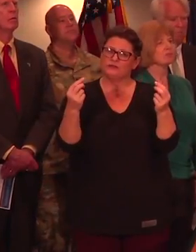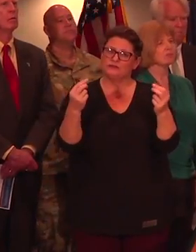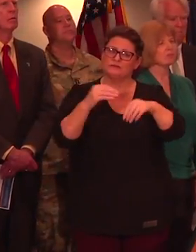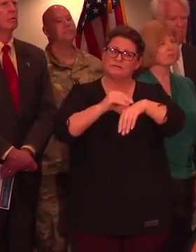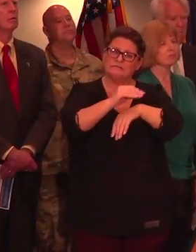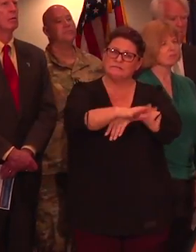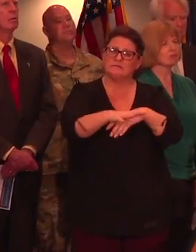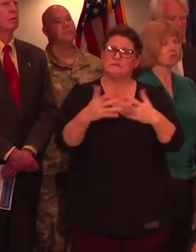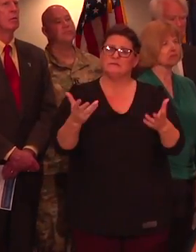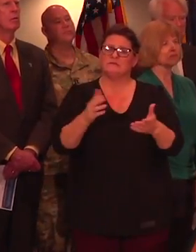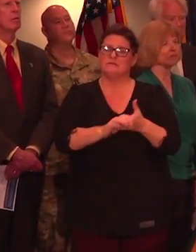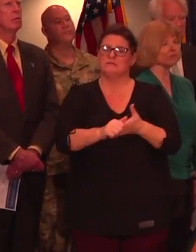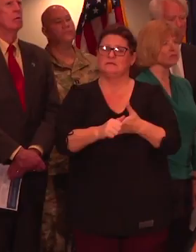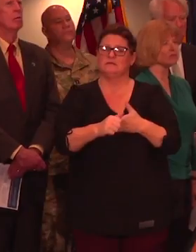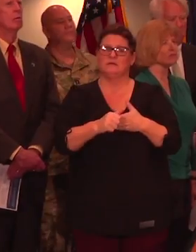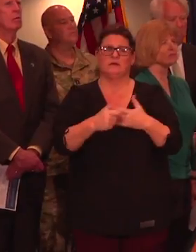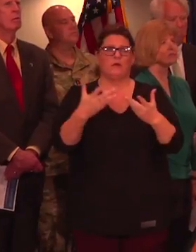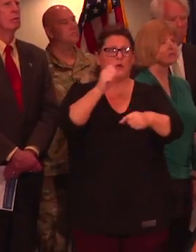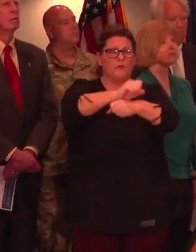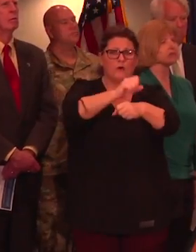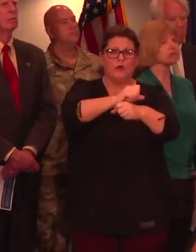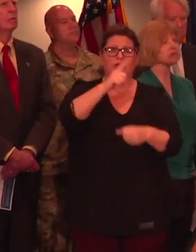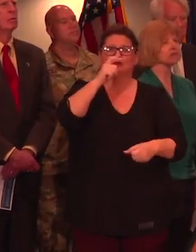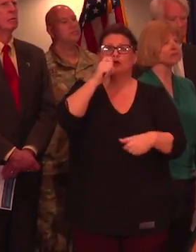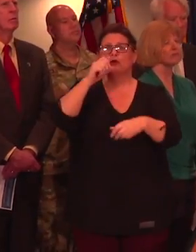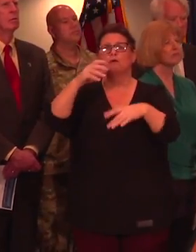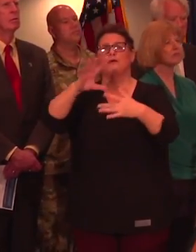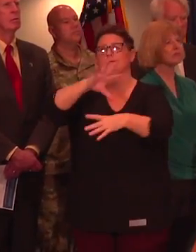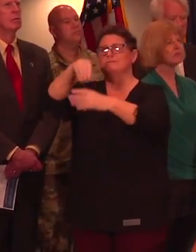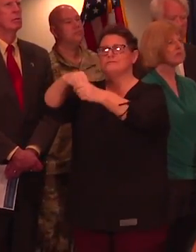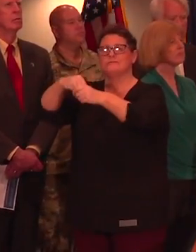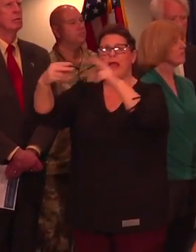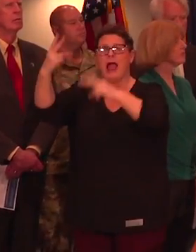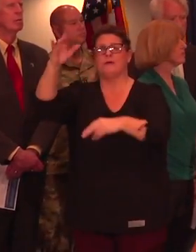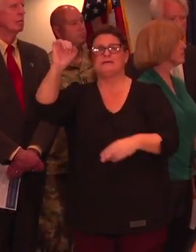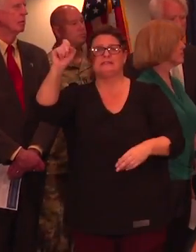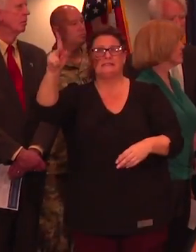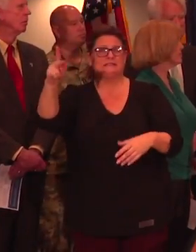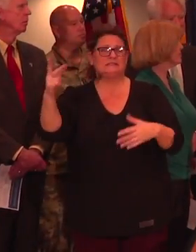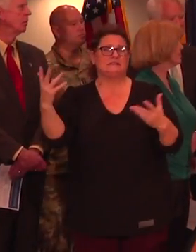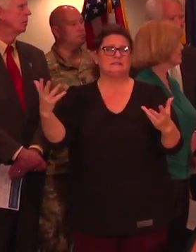advising anybody, what are you advising the workers in high-risk categories to do as well?